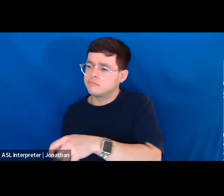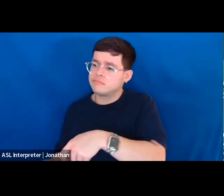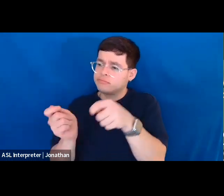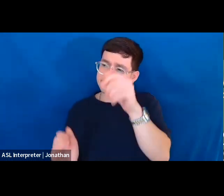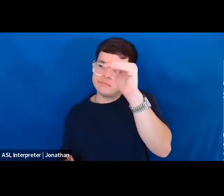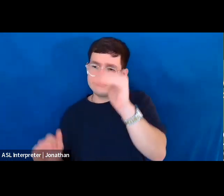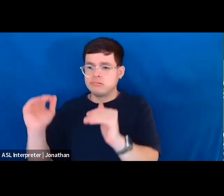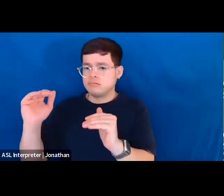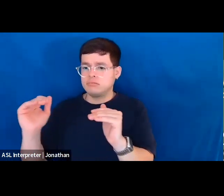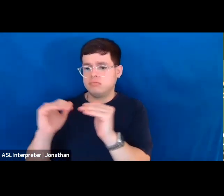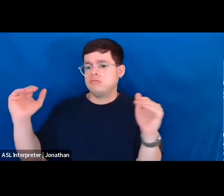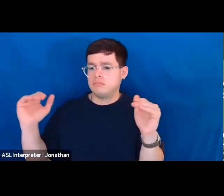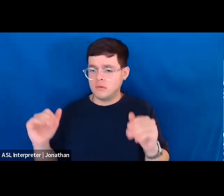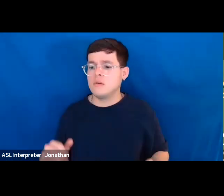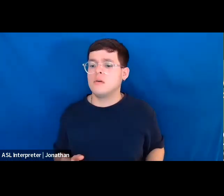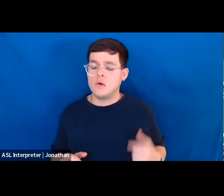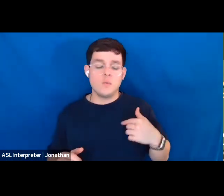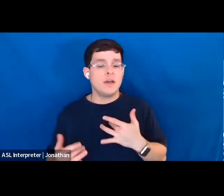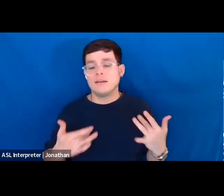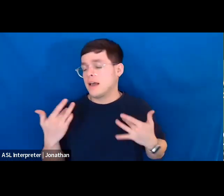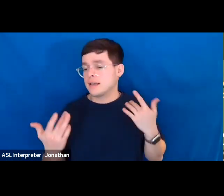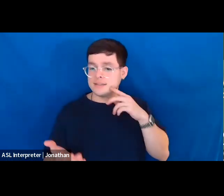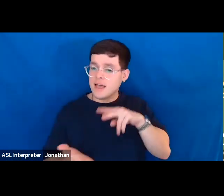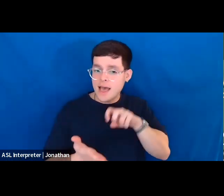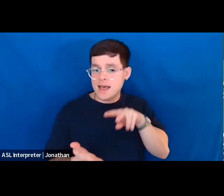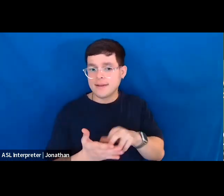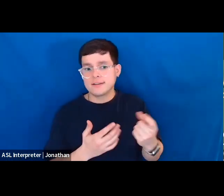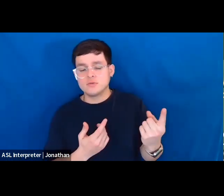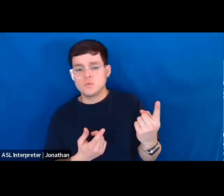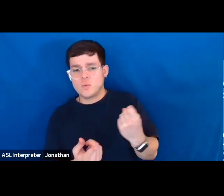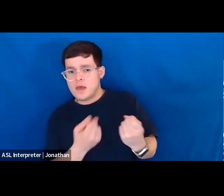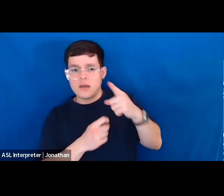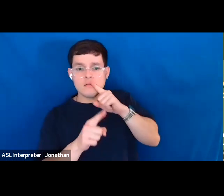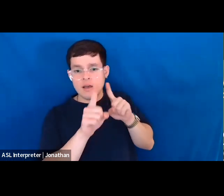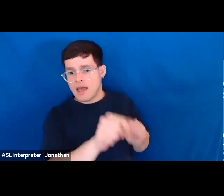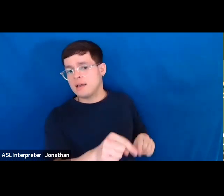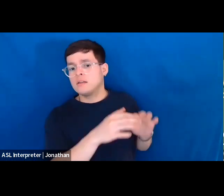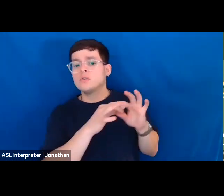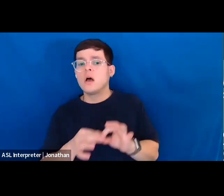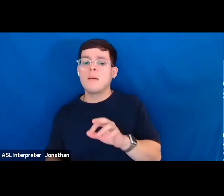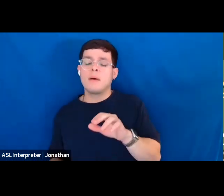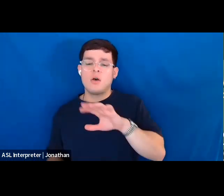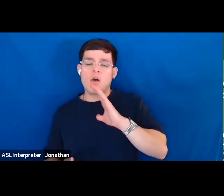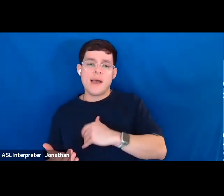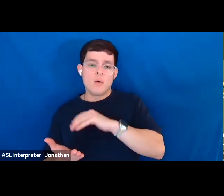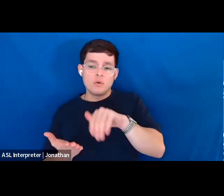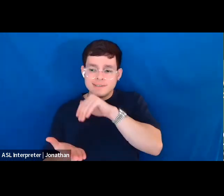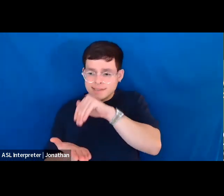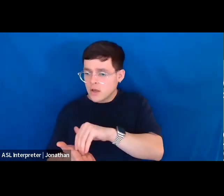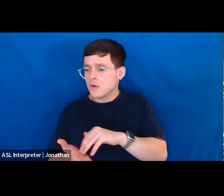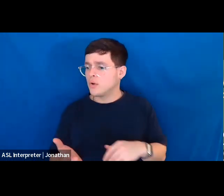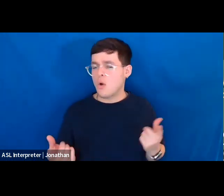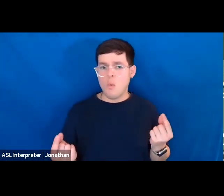we are ecstatic to field your questions about the center, about some of the ideas that we've